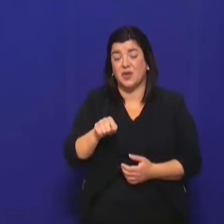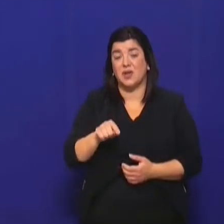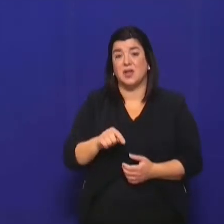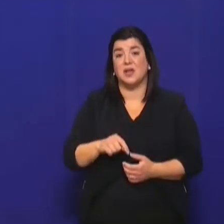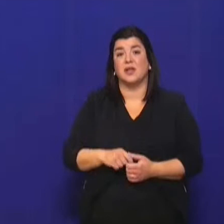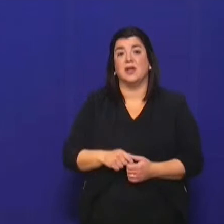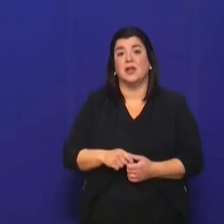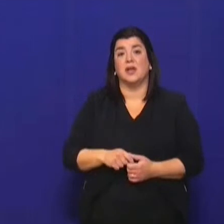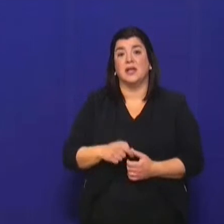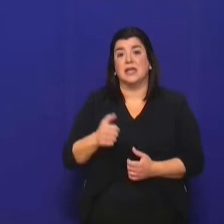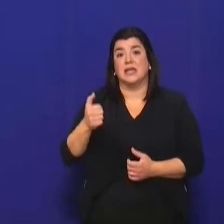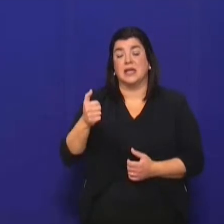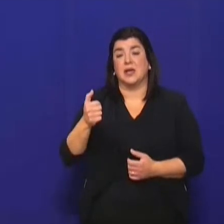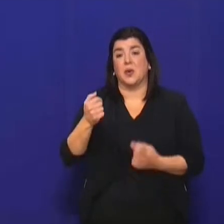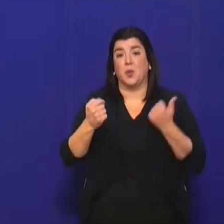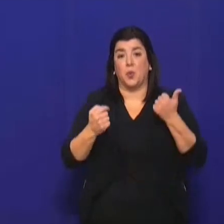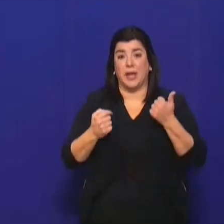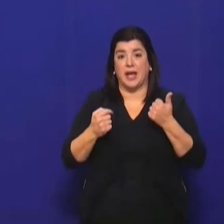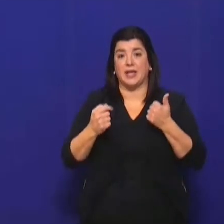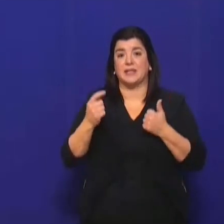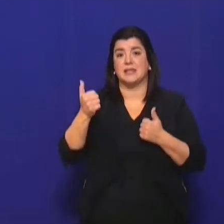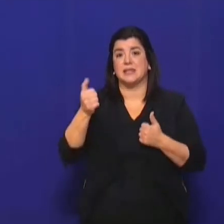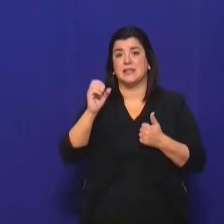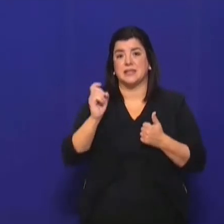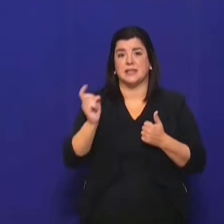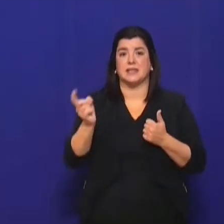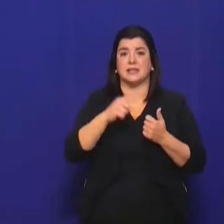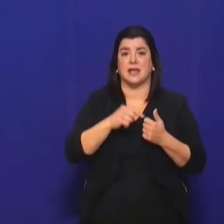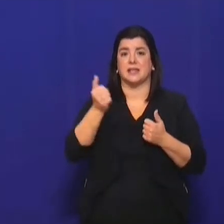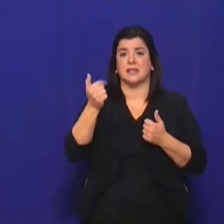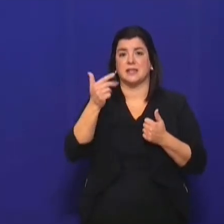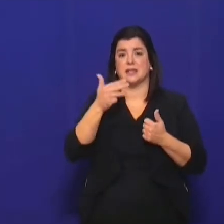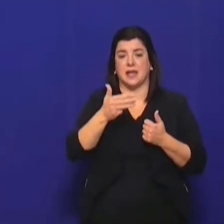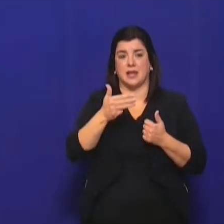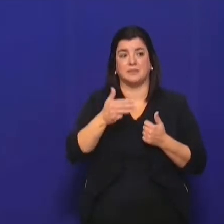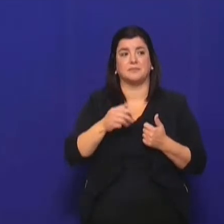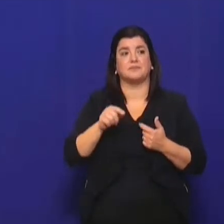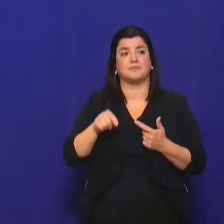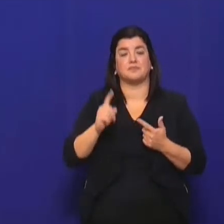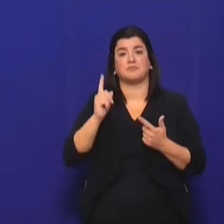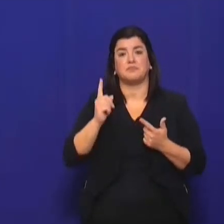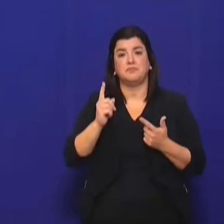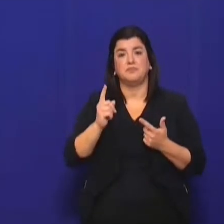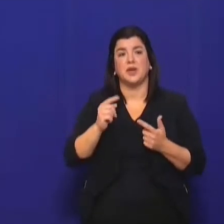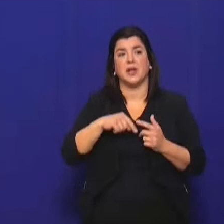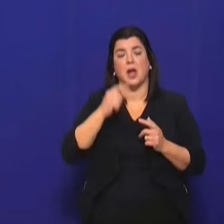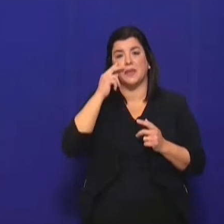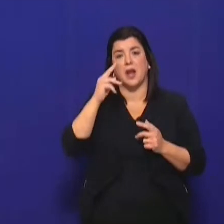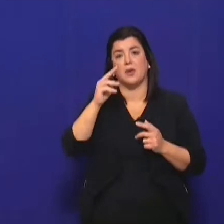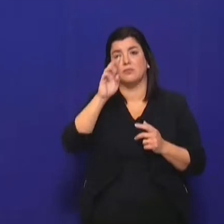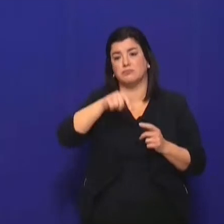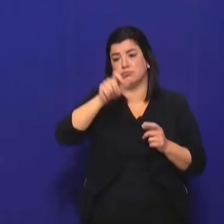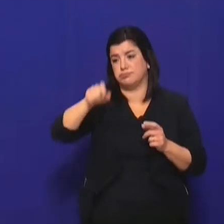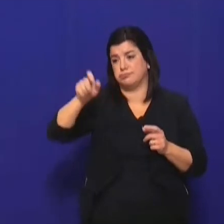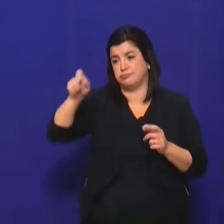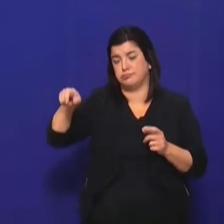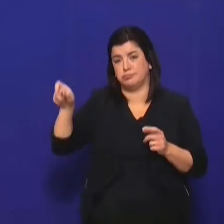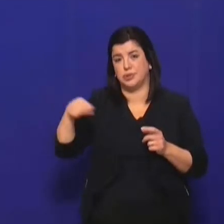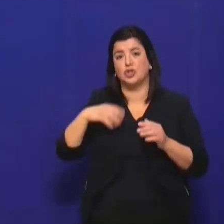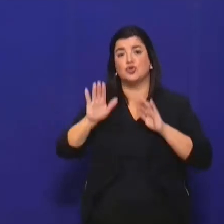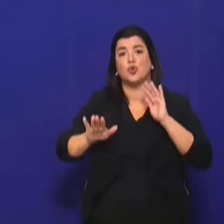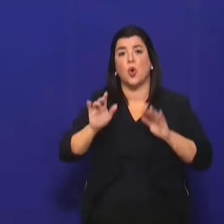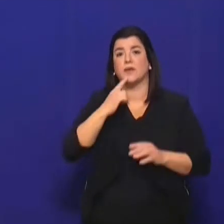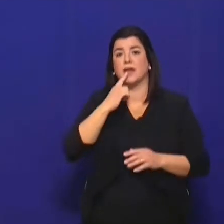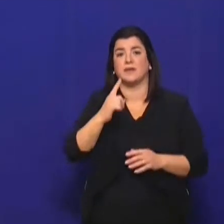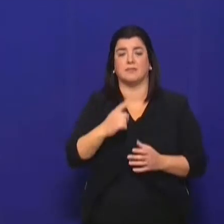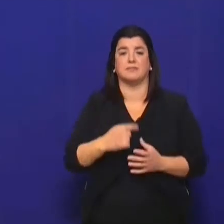60 u 69 sena, kellna persuna bejn 70 u 79 sena, żewġ persuni bejn 80 u 89 sena u